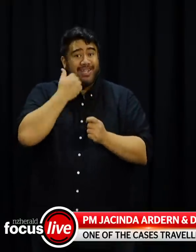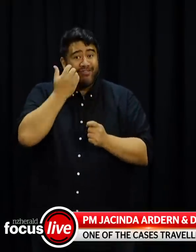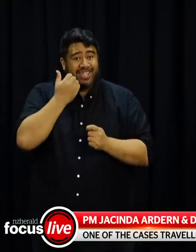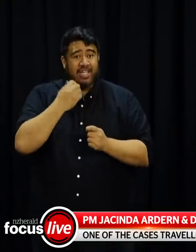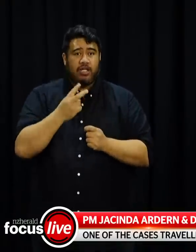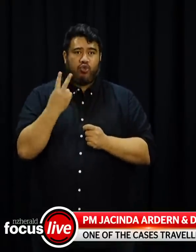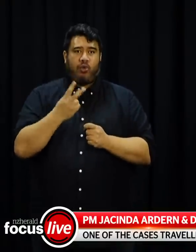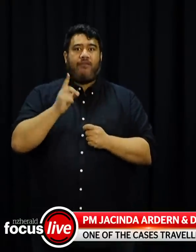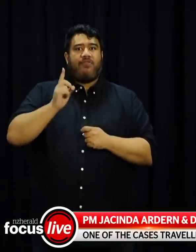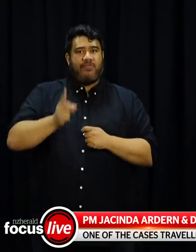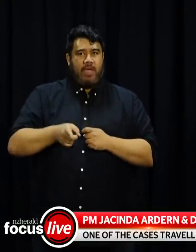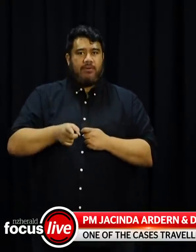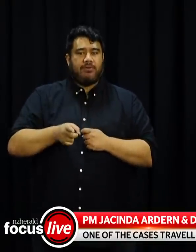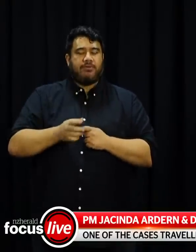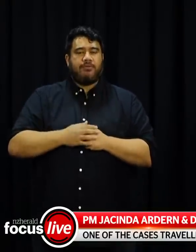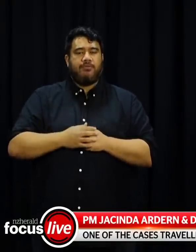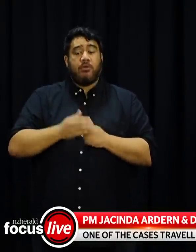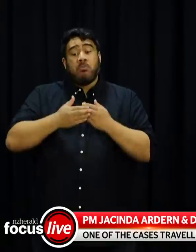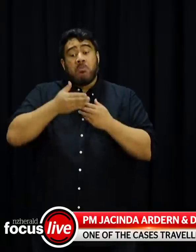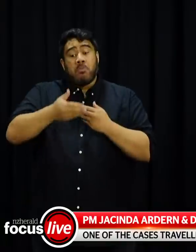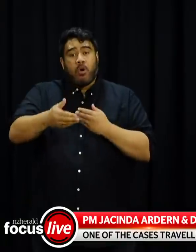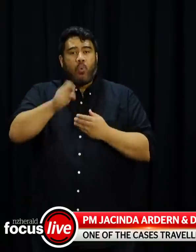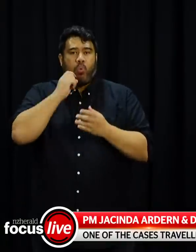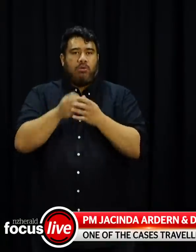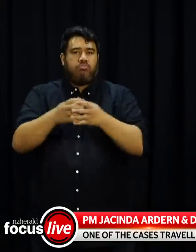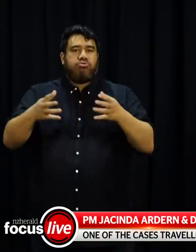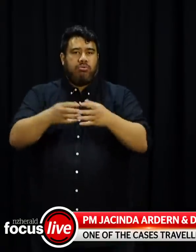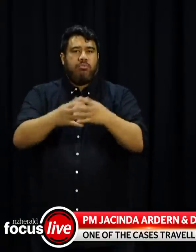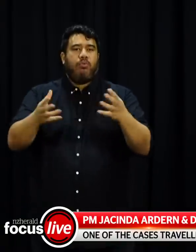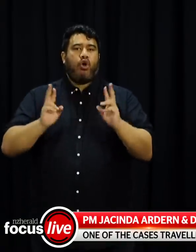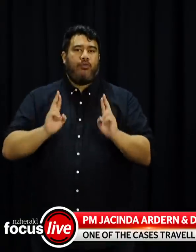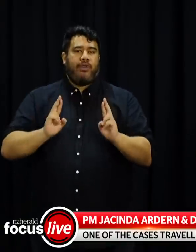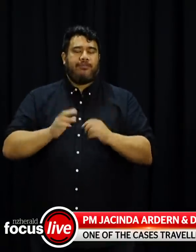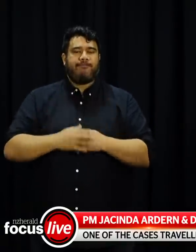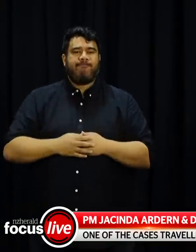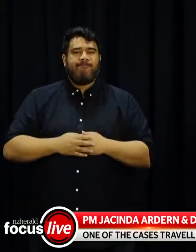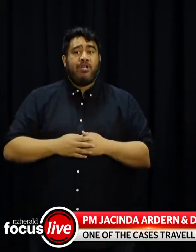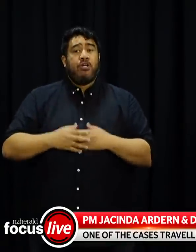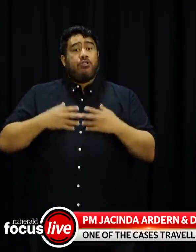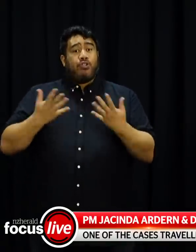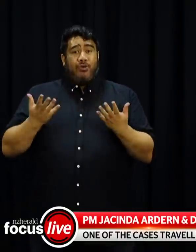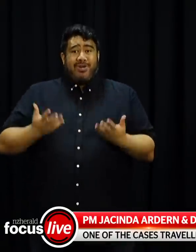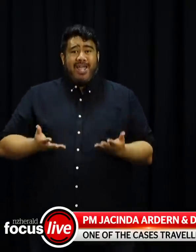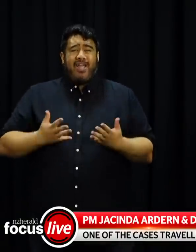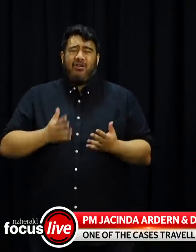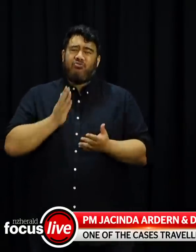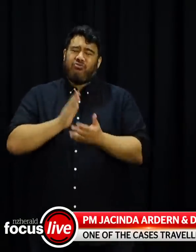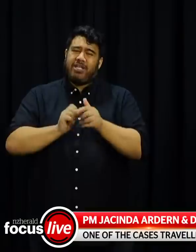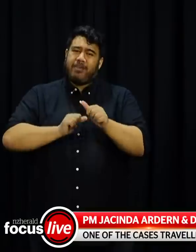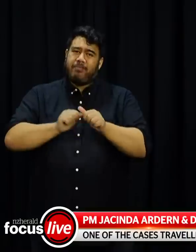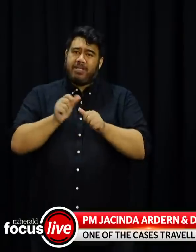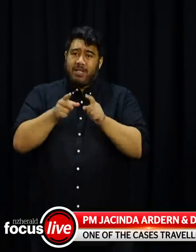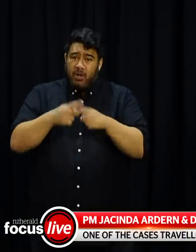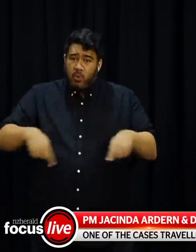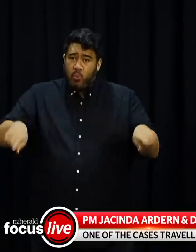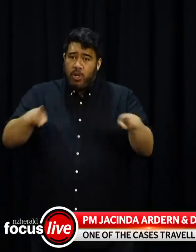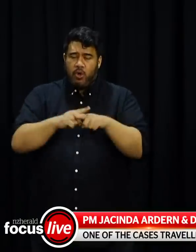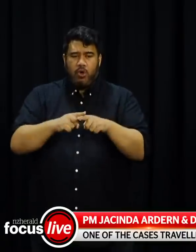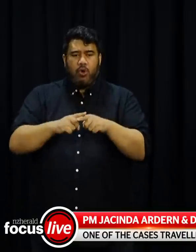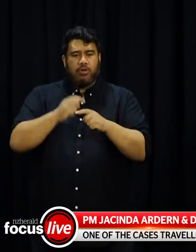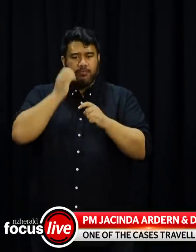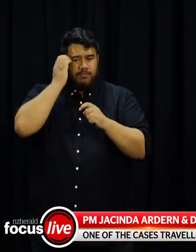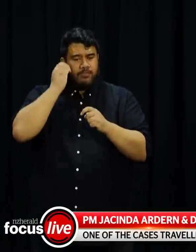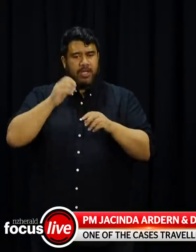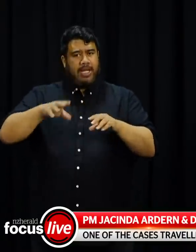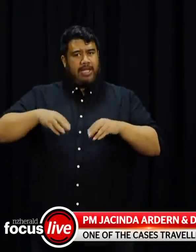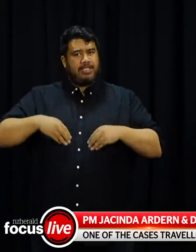over the next few days. So the best thing we can all do now is to face this together, to